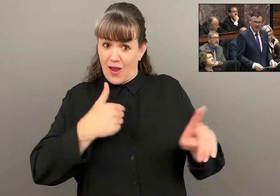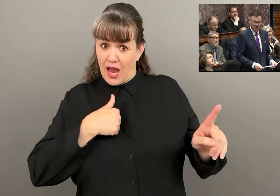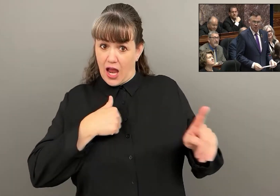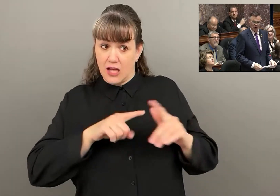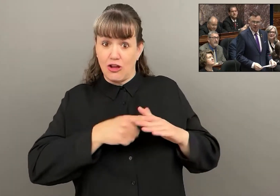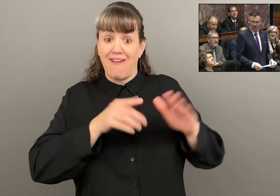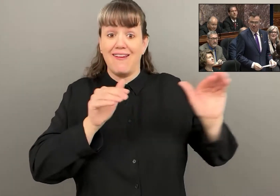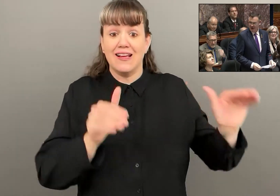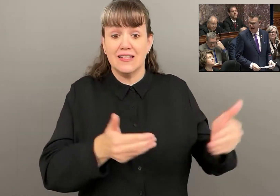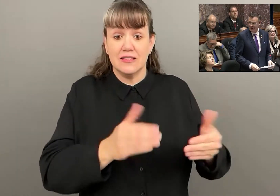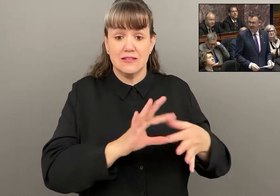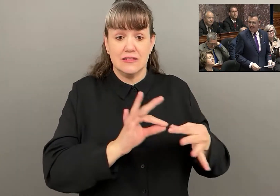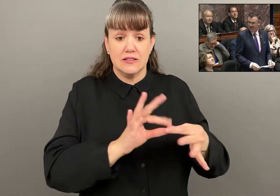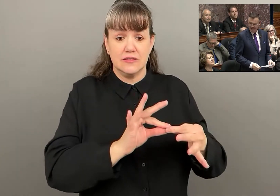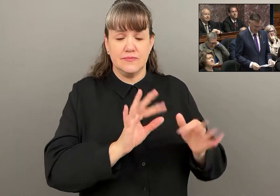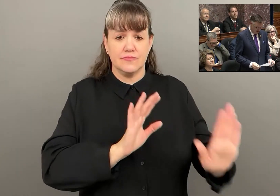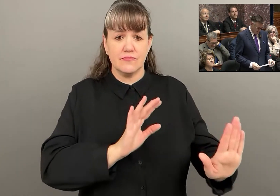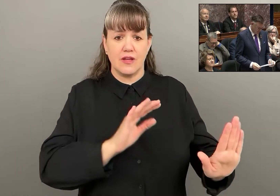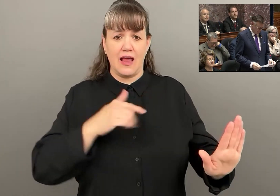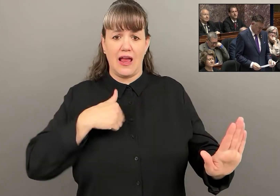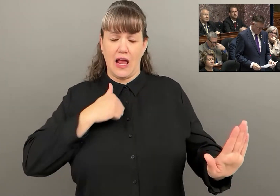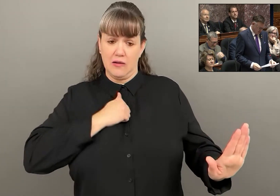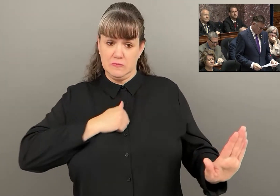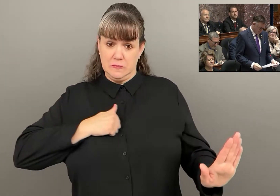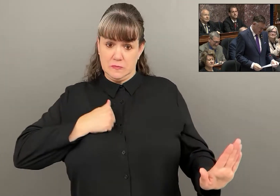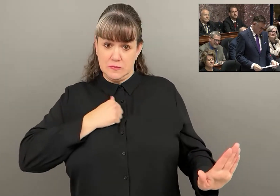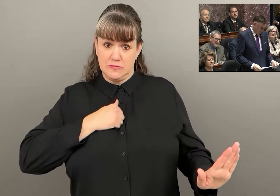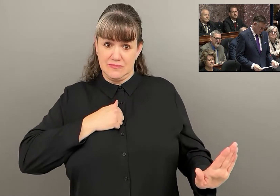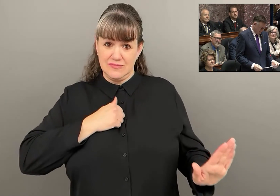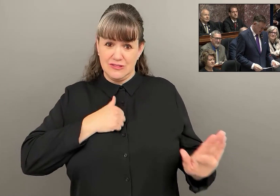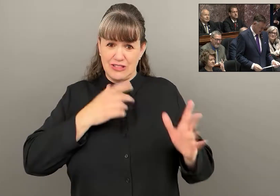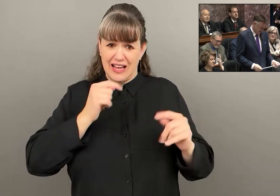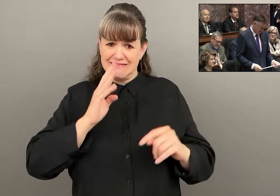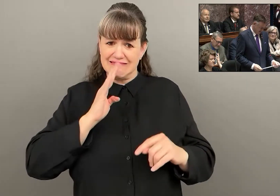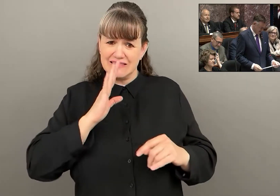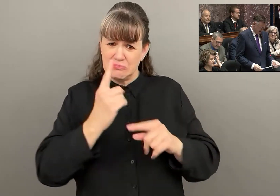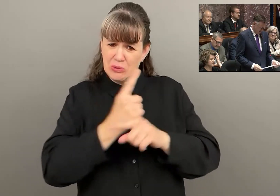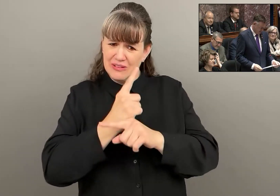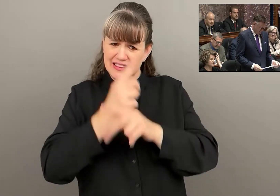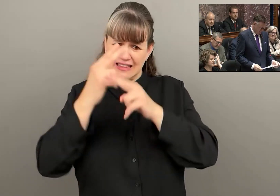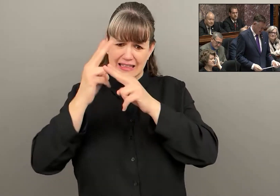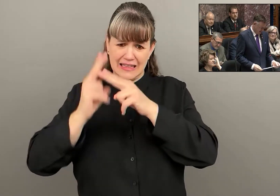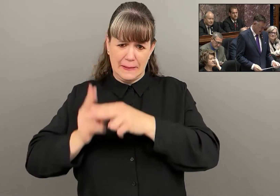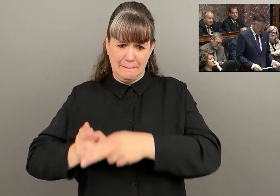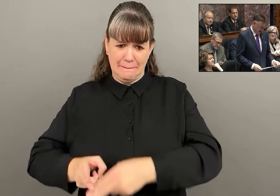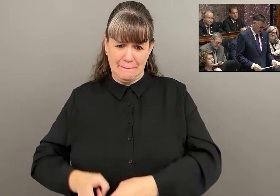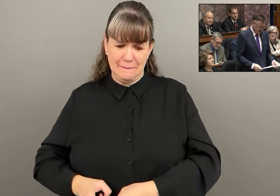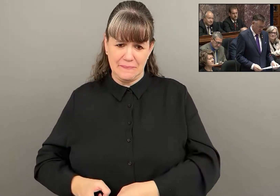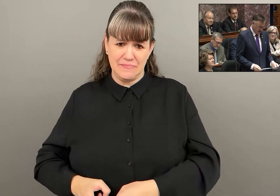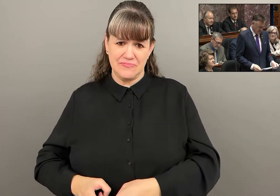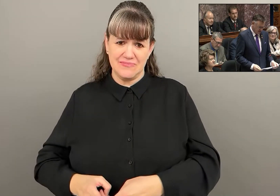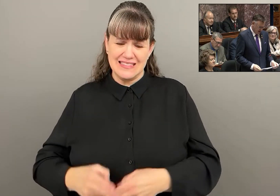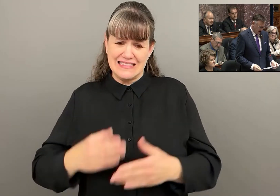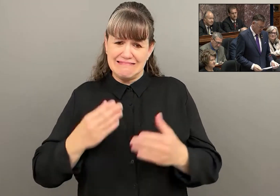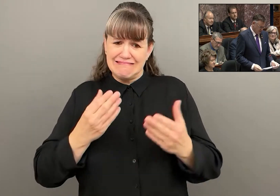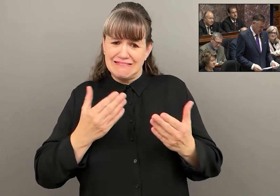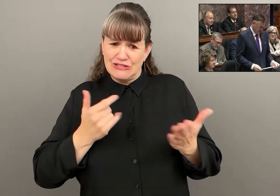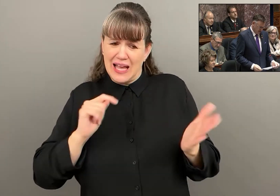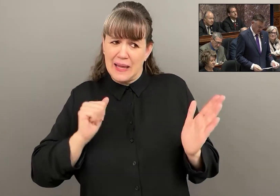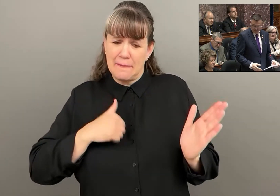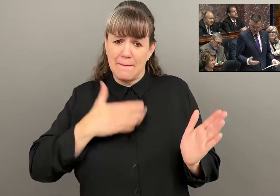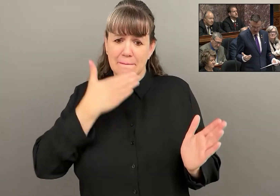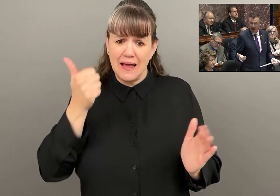names I've worked through my head, and I'm going to apologize in advance here, but I'll give it my best. I'd like to welcome to the